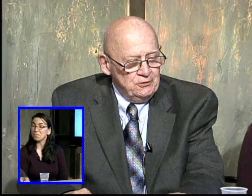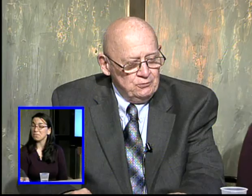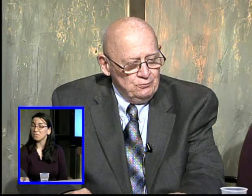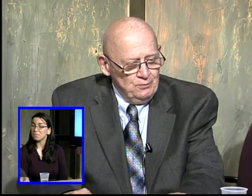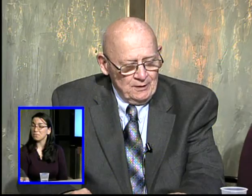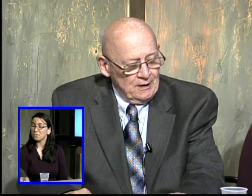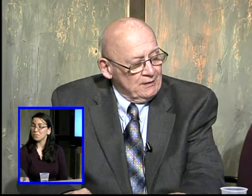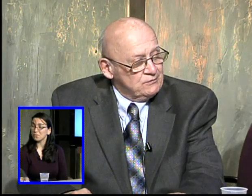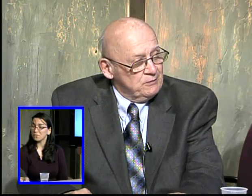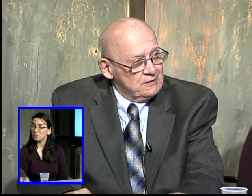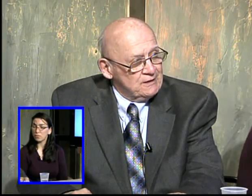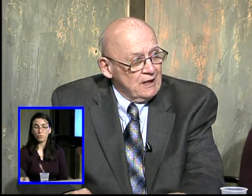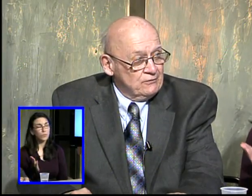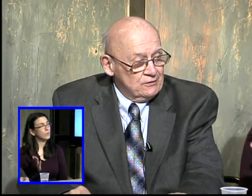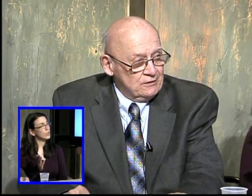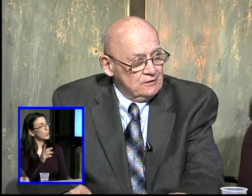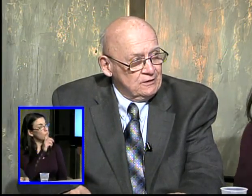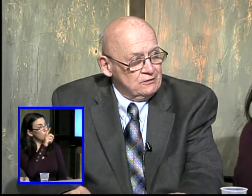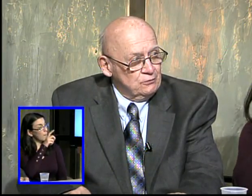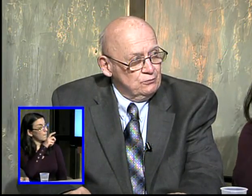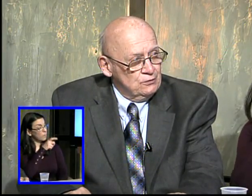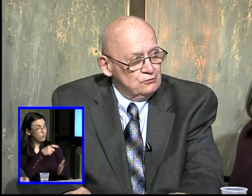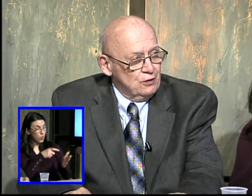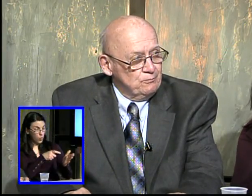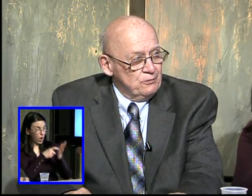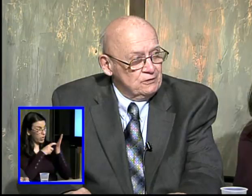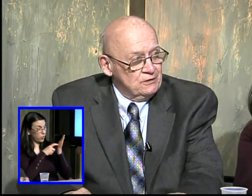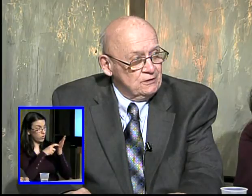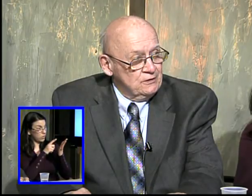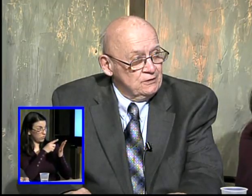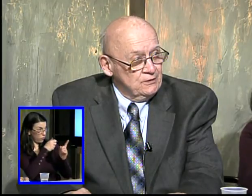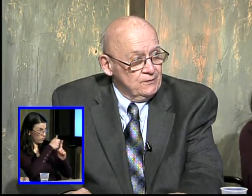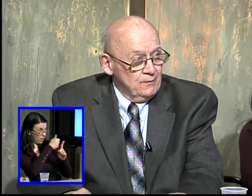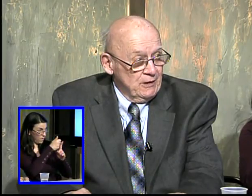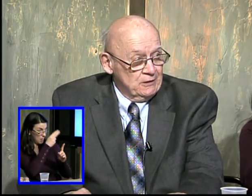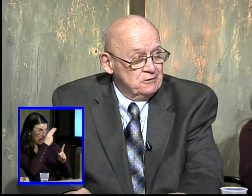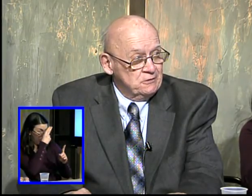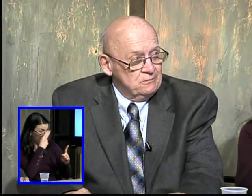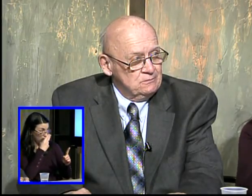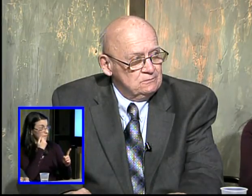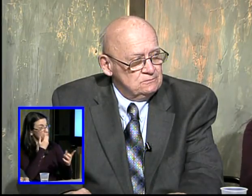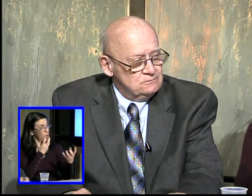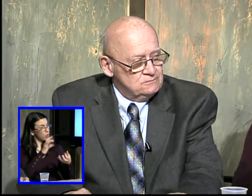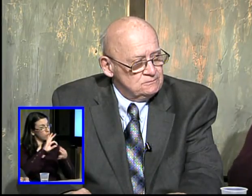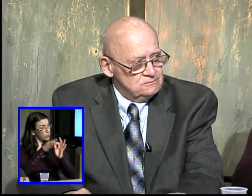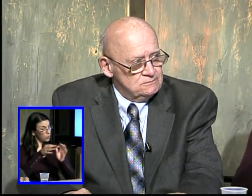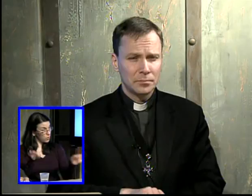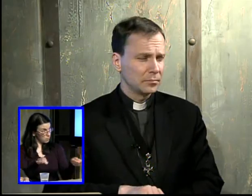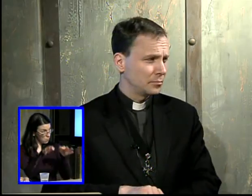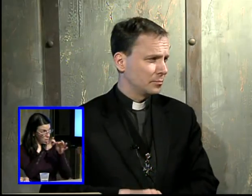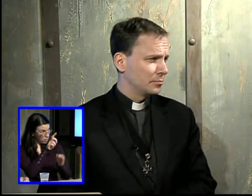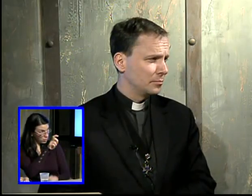Do you have to be a Catholic to interpret the Mass?